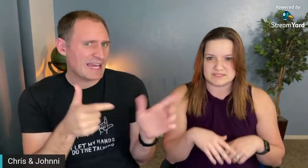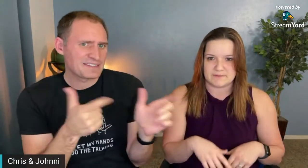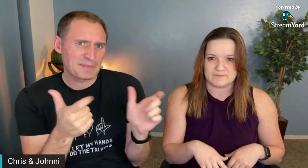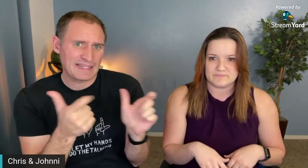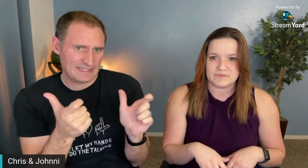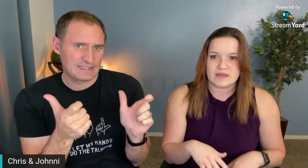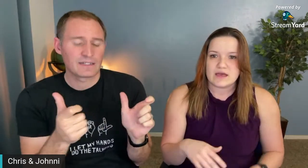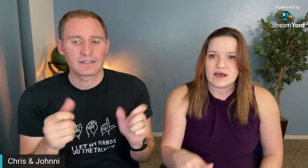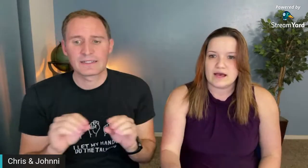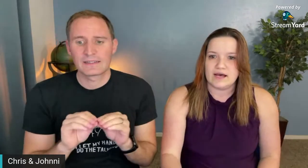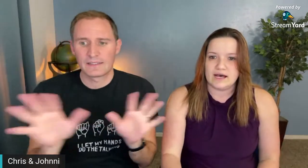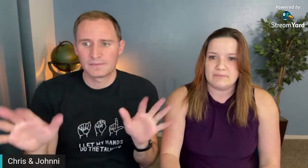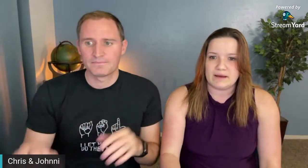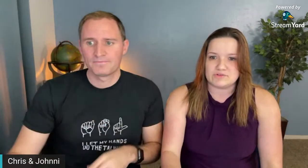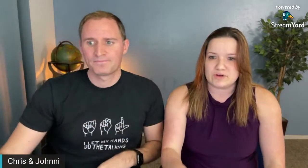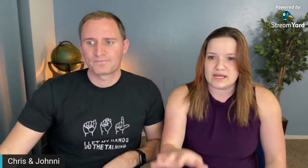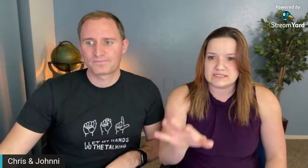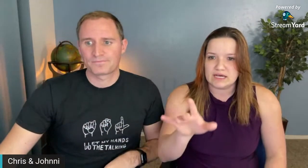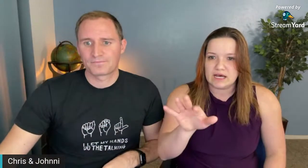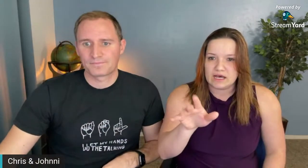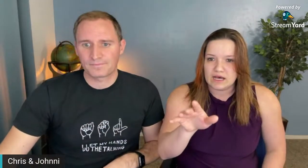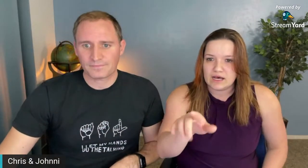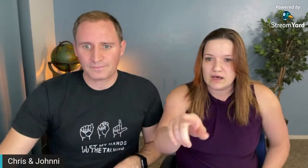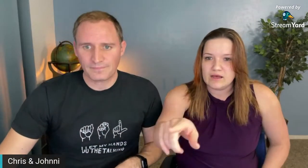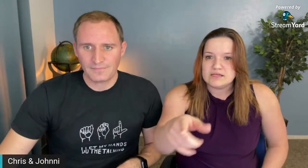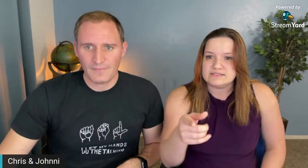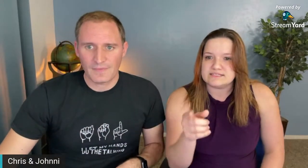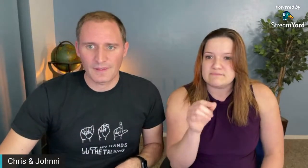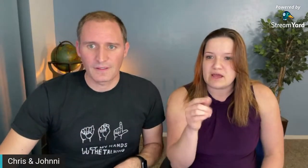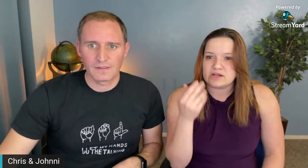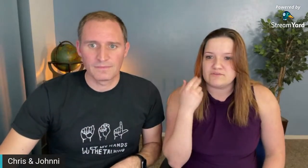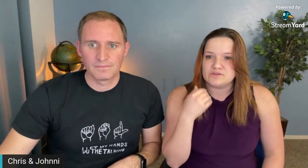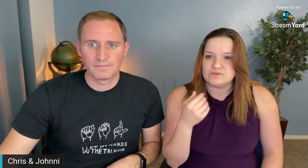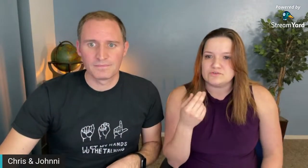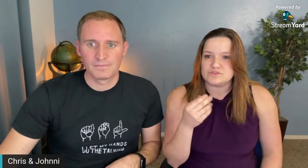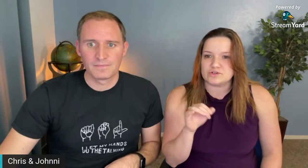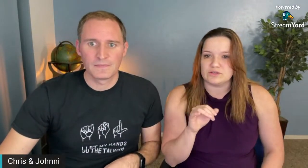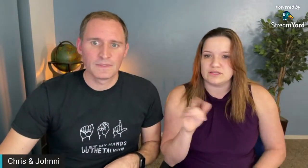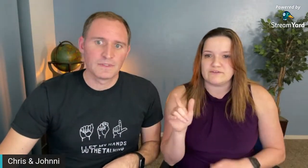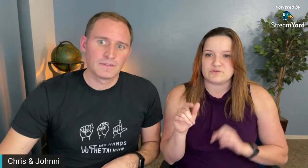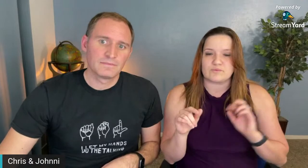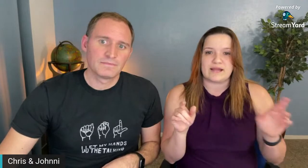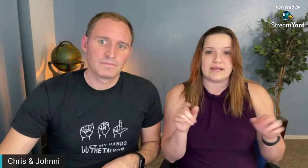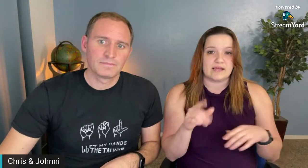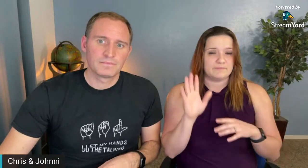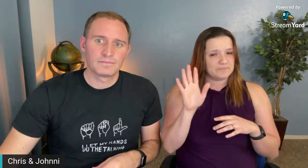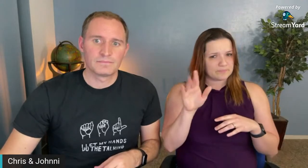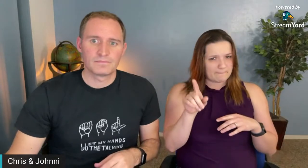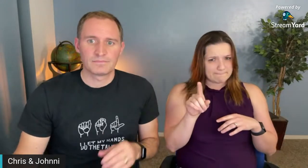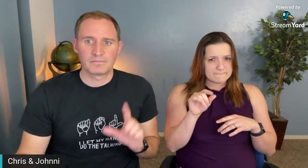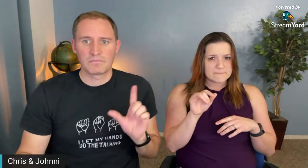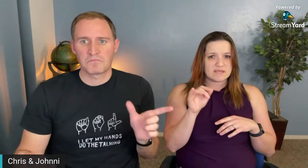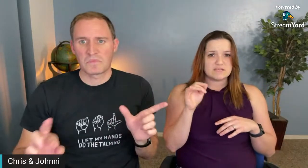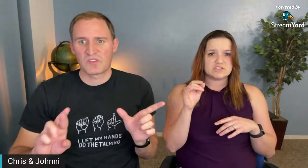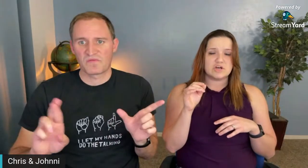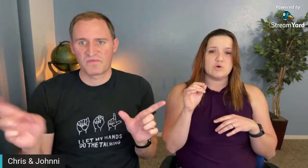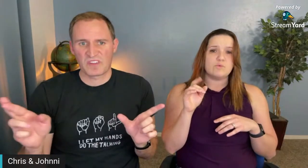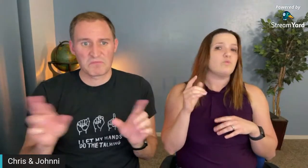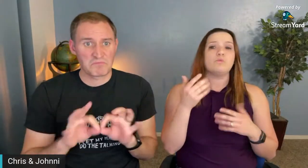time. I'm trying to, does it matter if you use your left or right hand? So